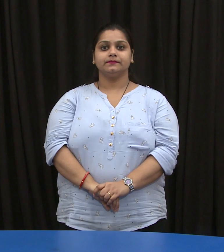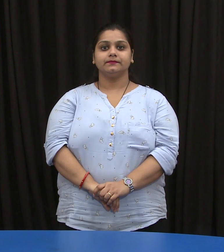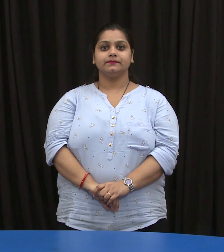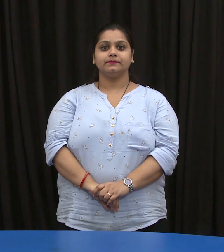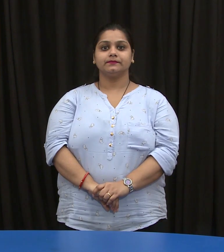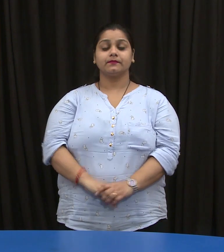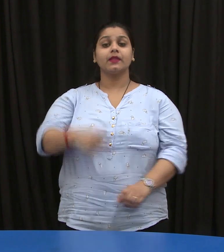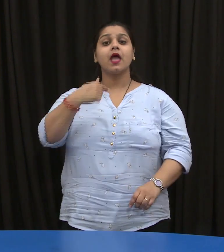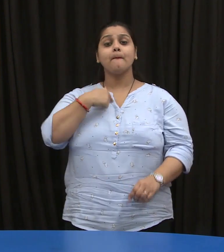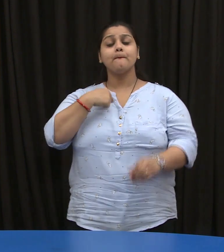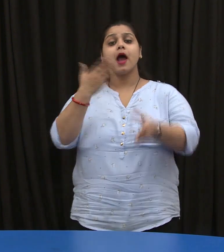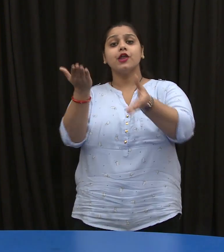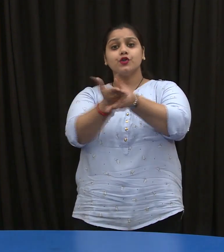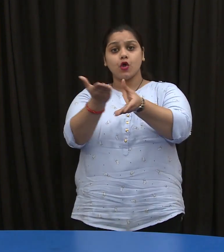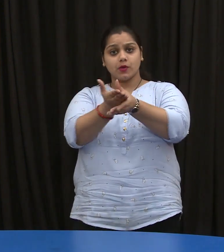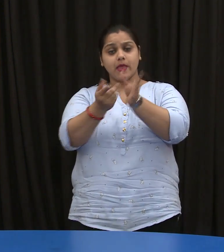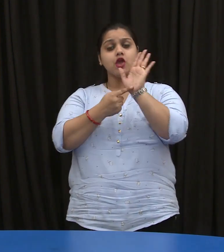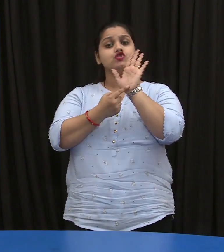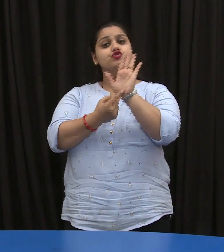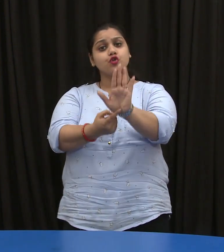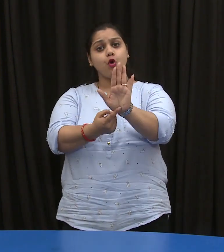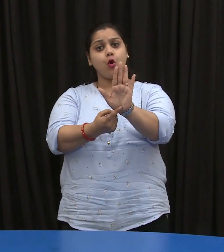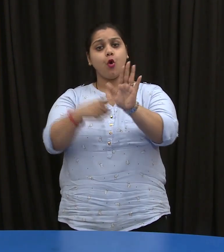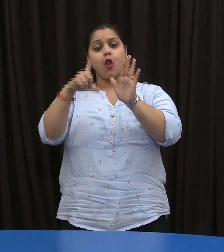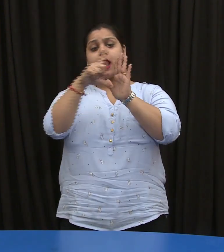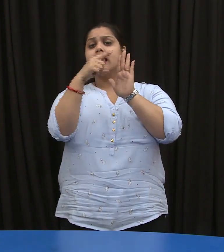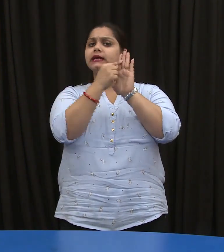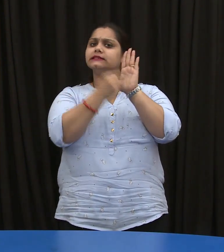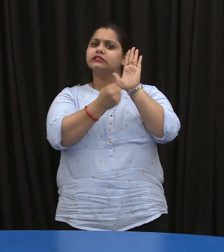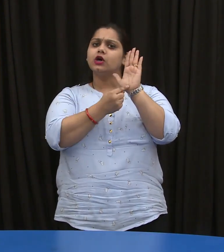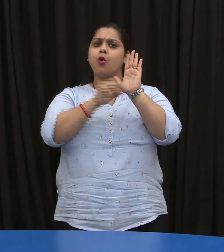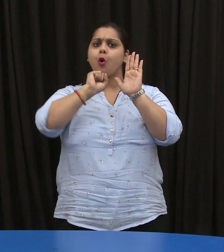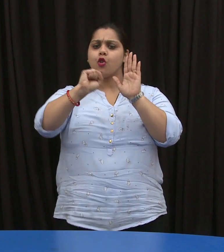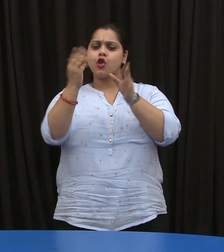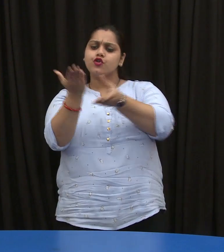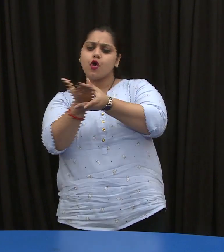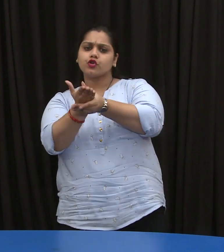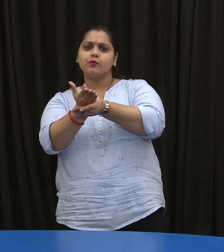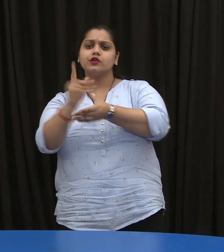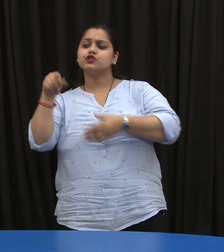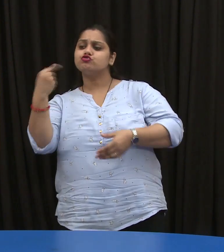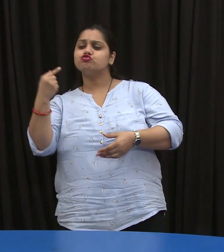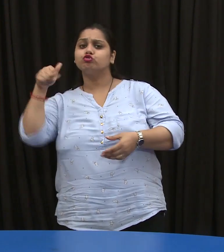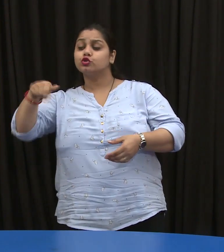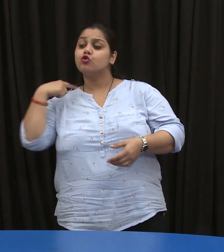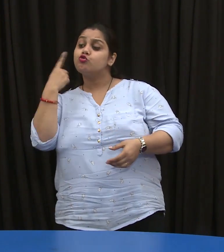My document displays a list of documents used by the current user.